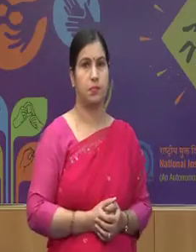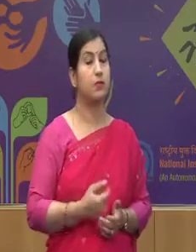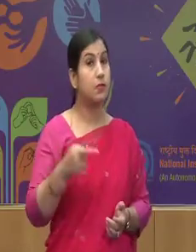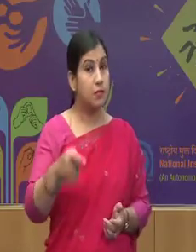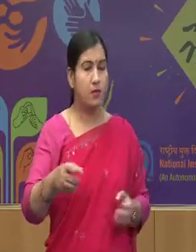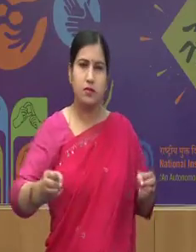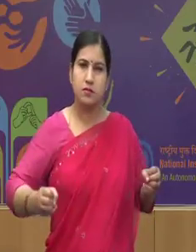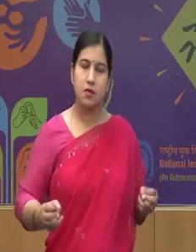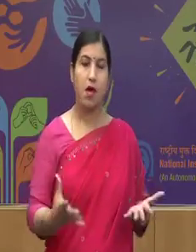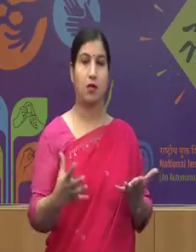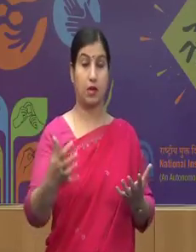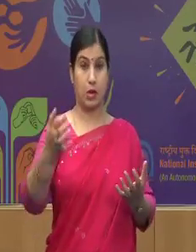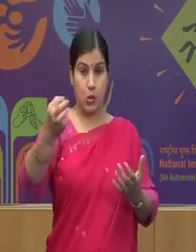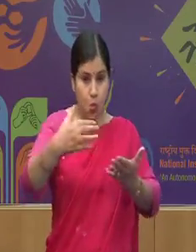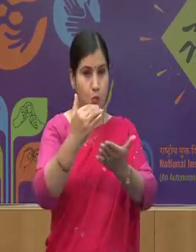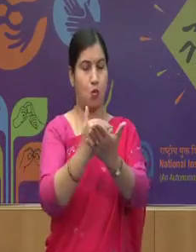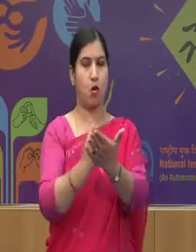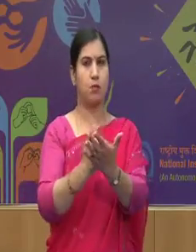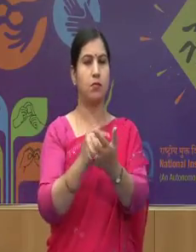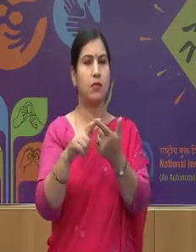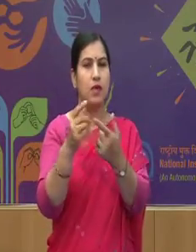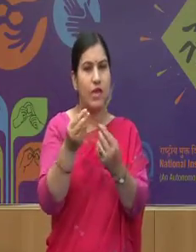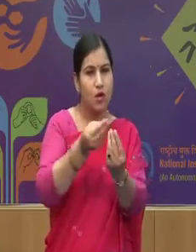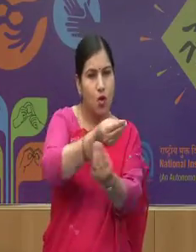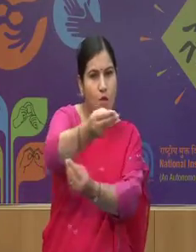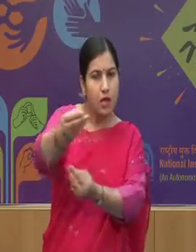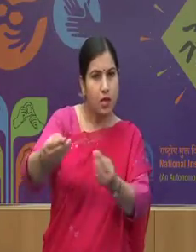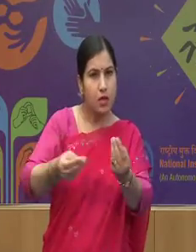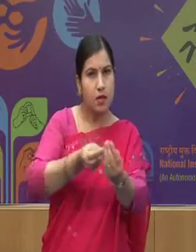And he started a new program of economic development